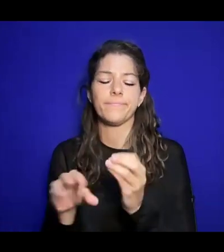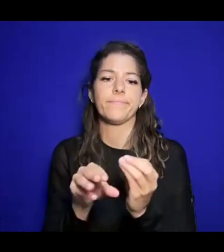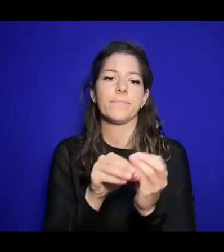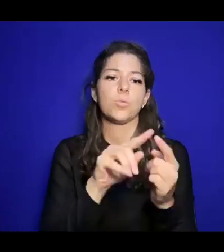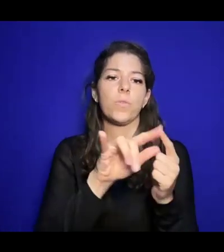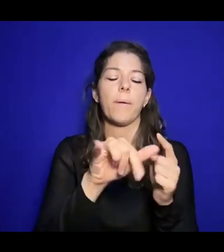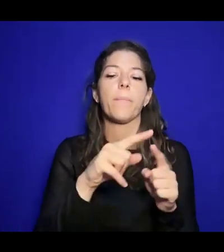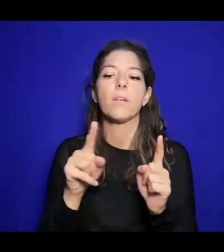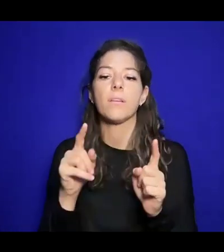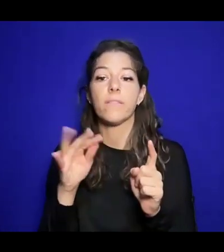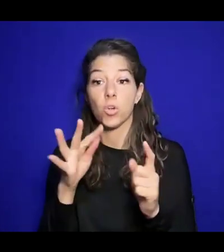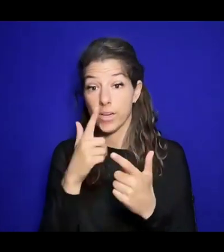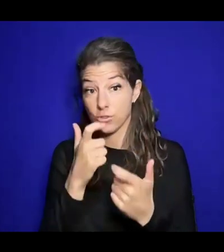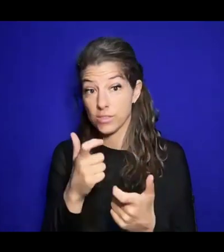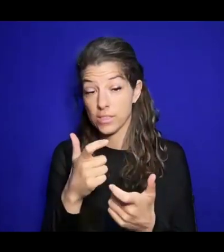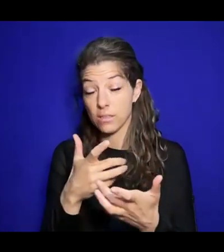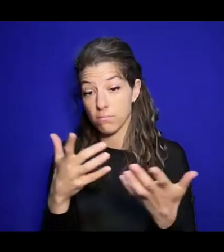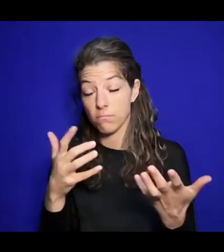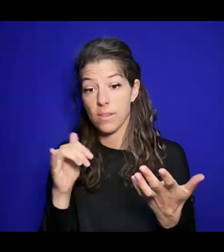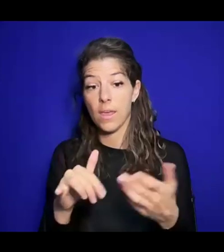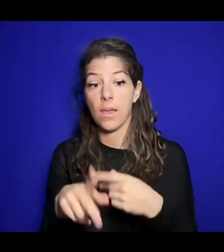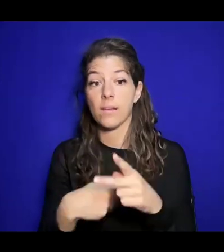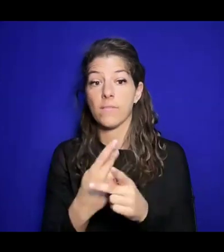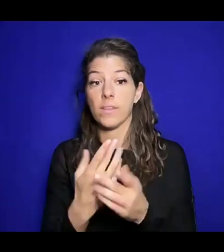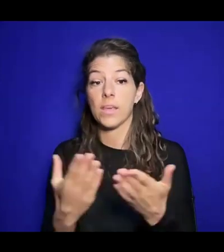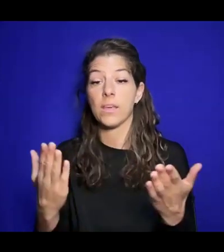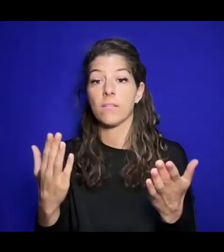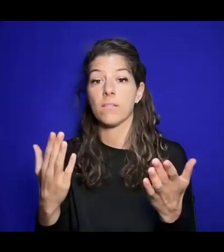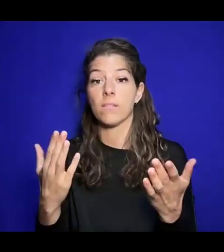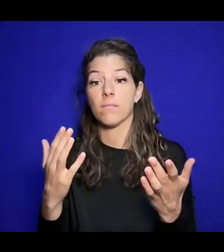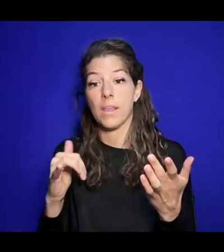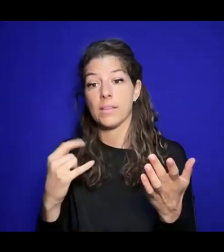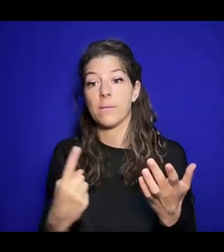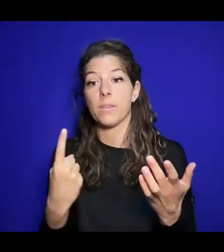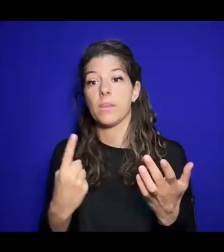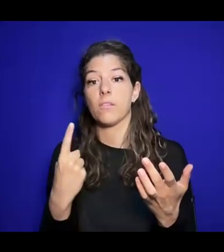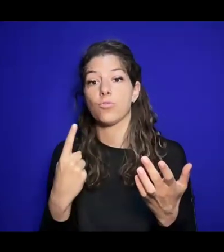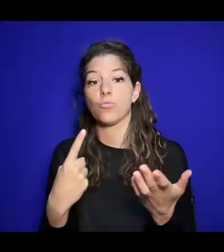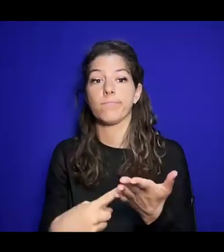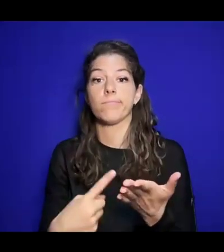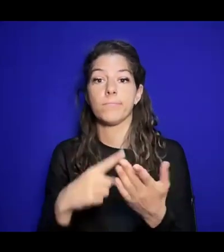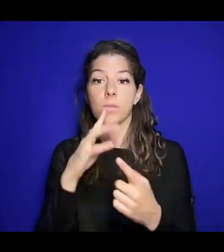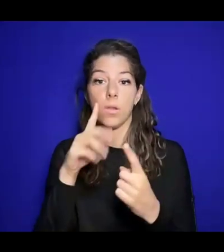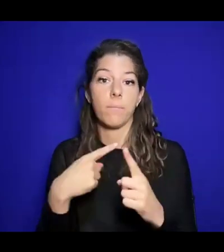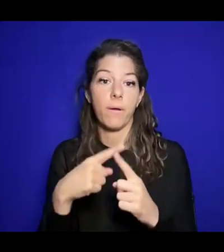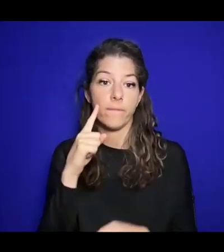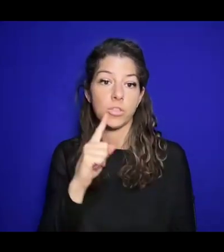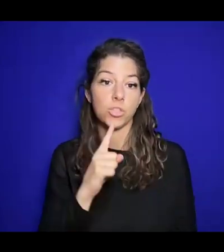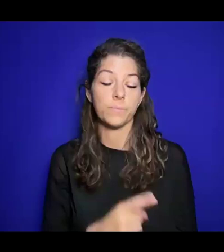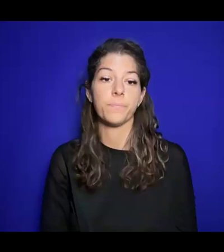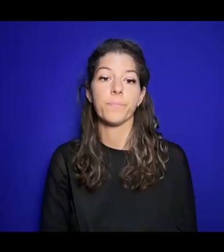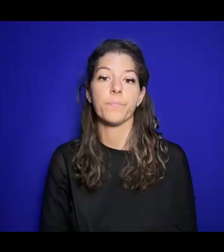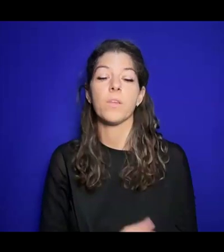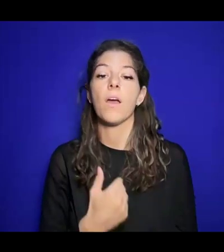it. But if you're interested in that sort of thing, that would be something to talk about. Now, we